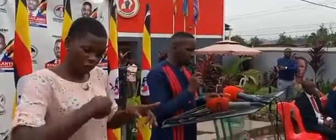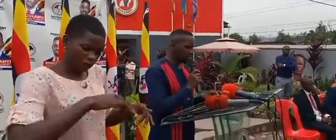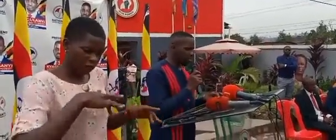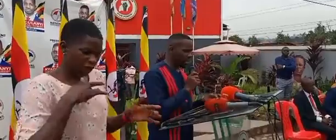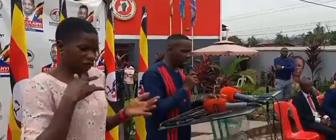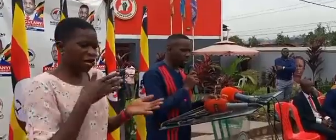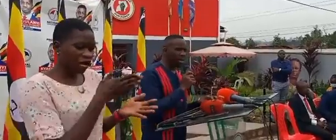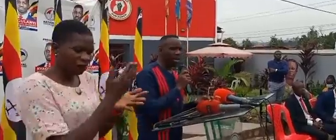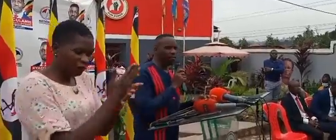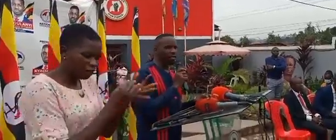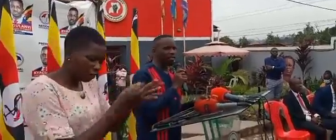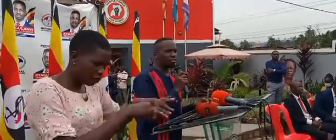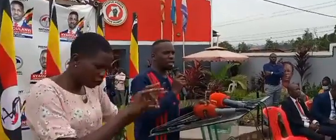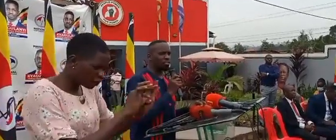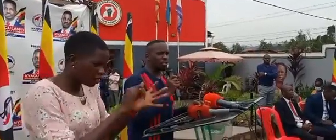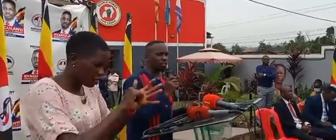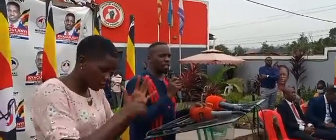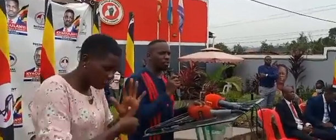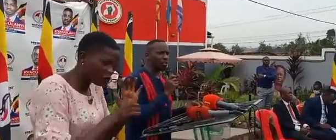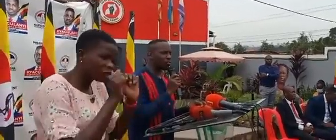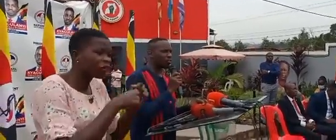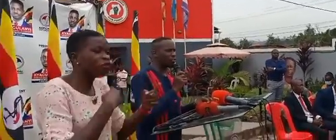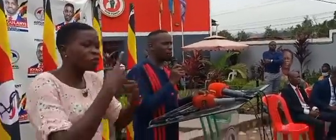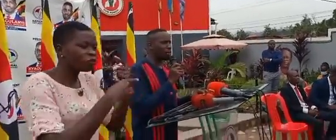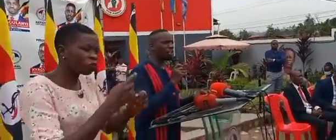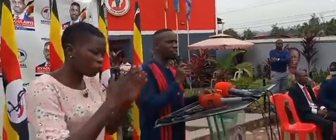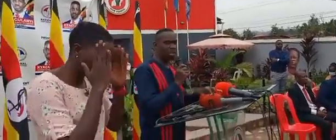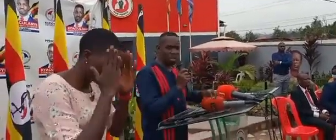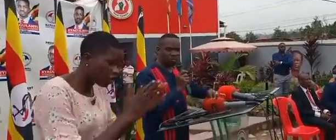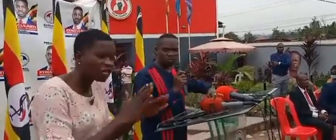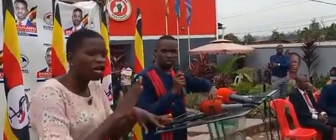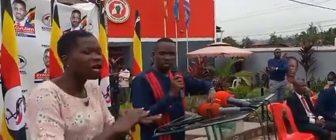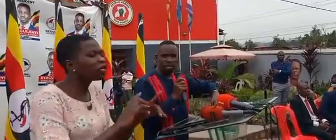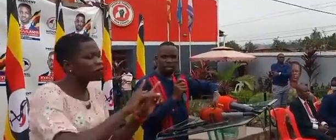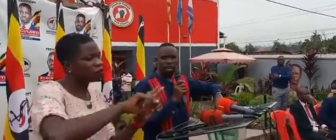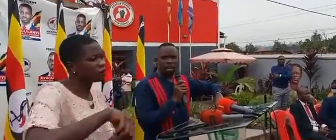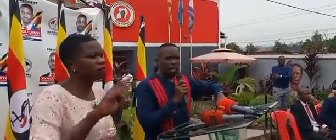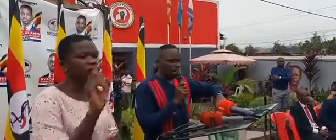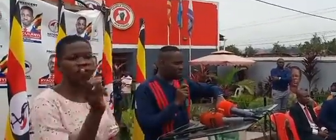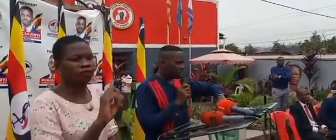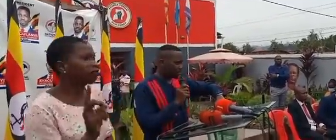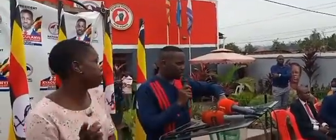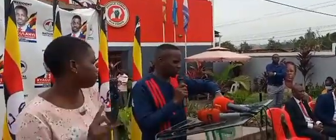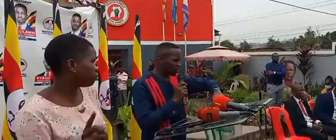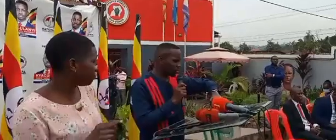issues have yet to be addressed and we are not going to abandon them.